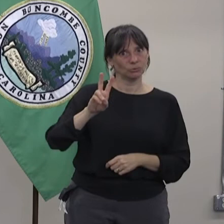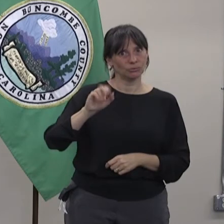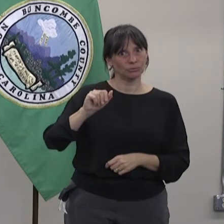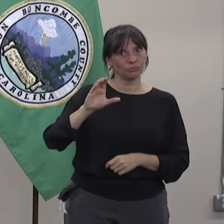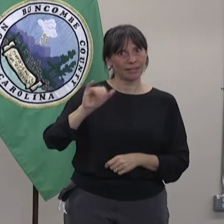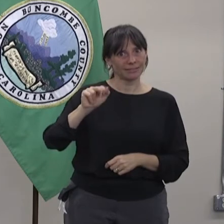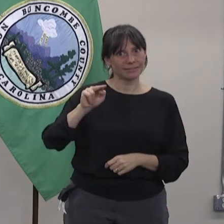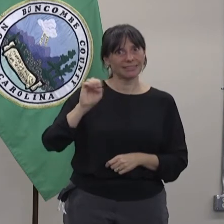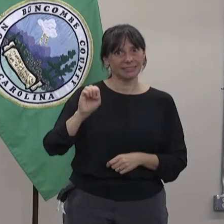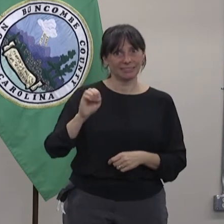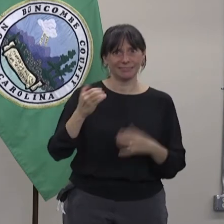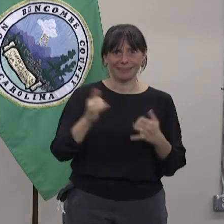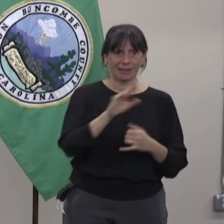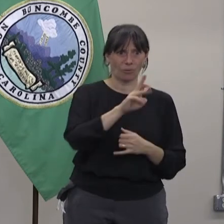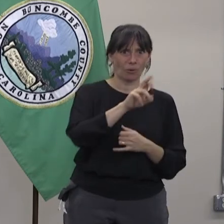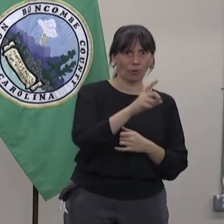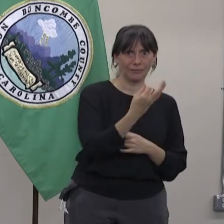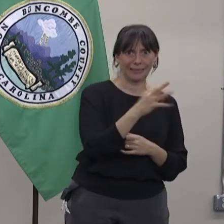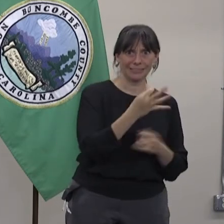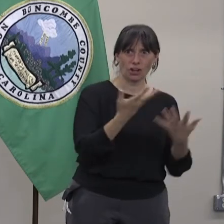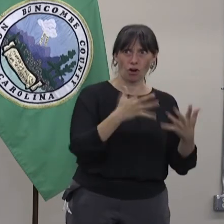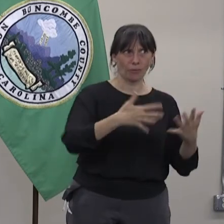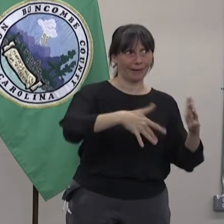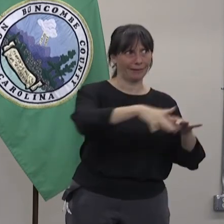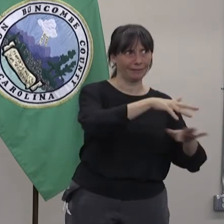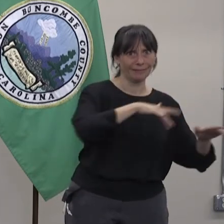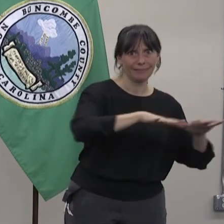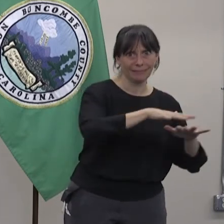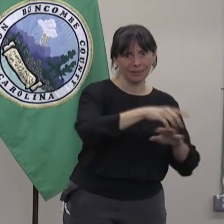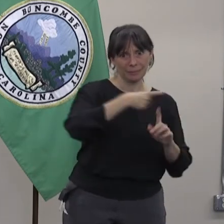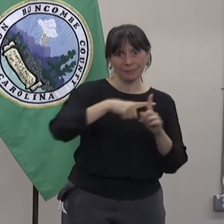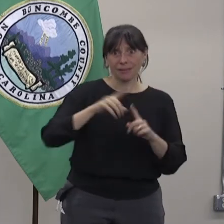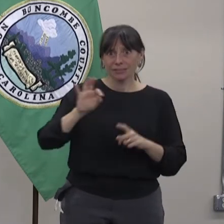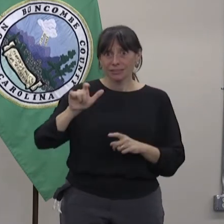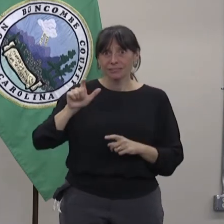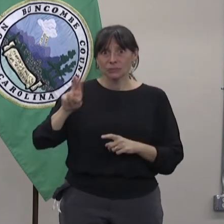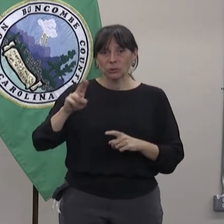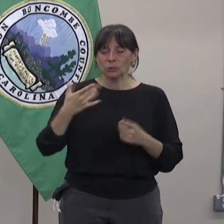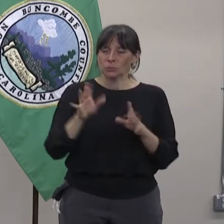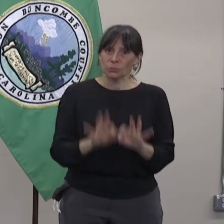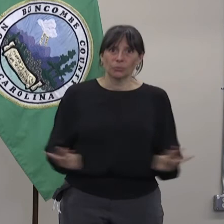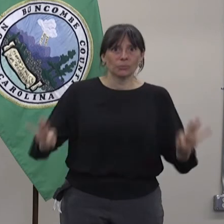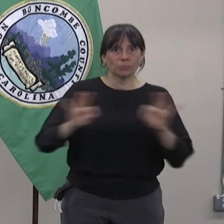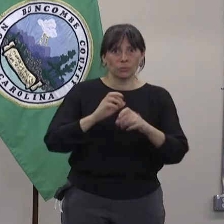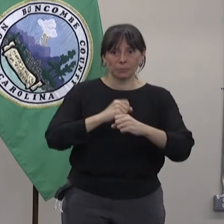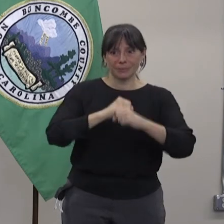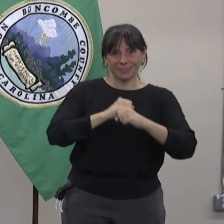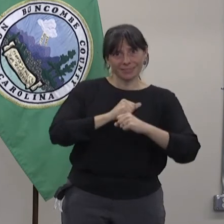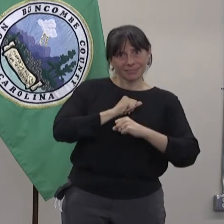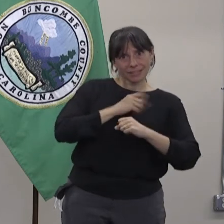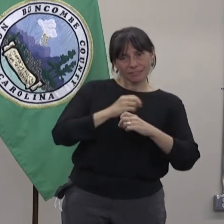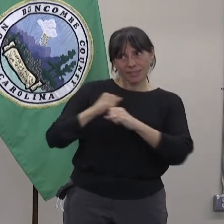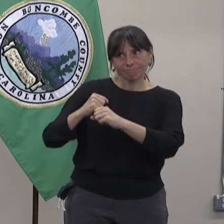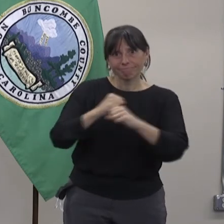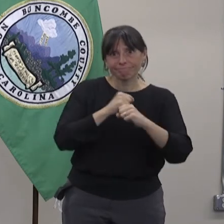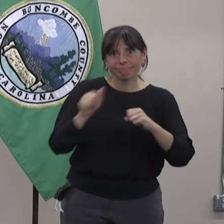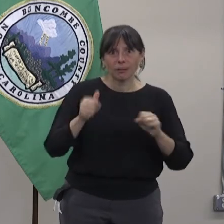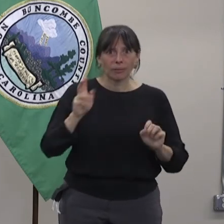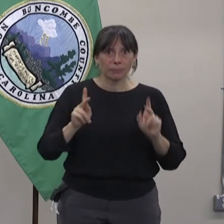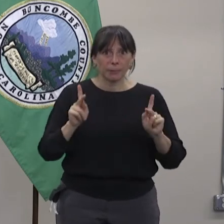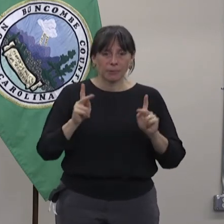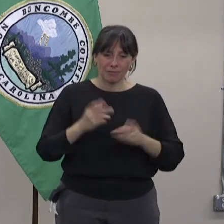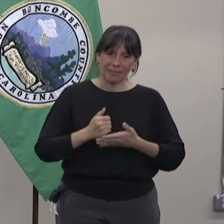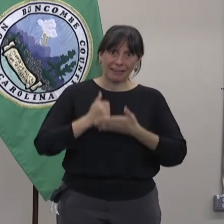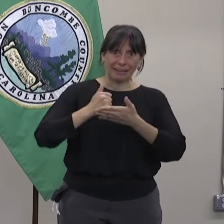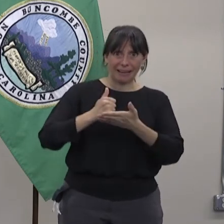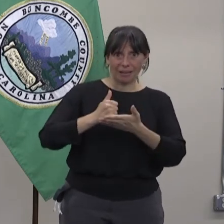a flu vaccine is more important than ever to protect yourself and the people around you from flu, and to help reduce strain on healthcare